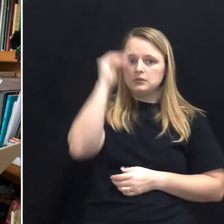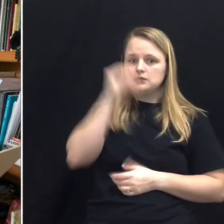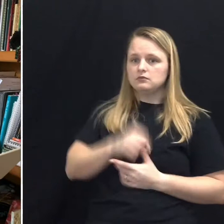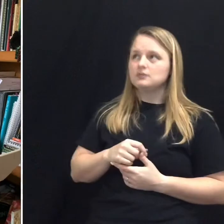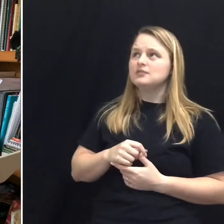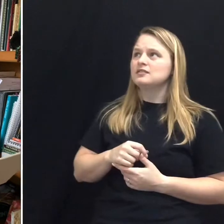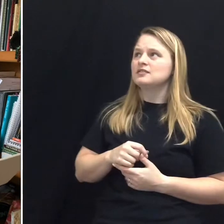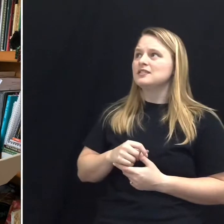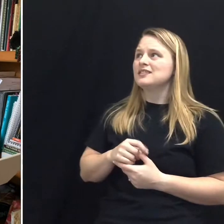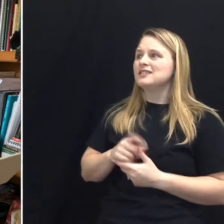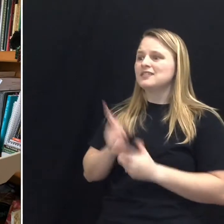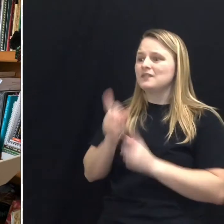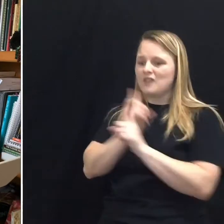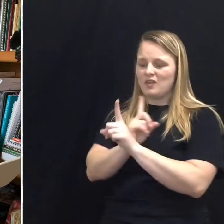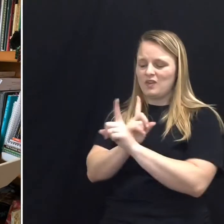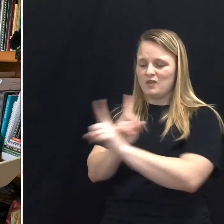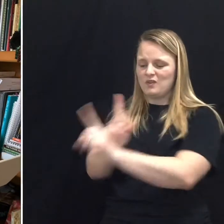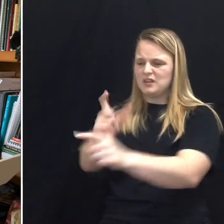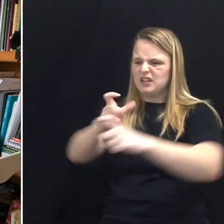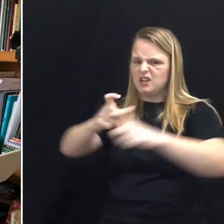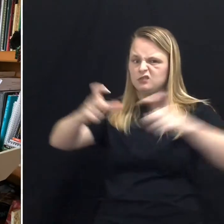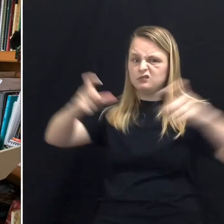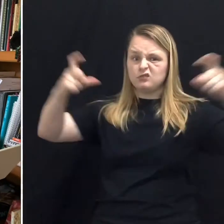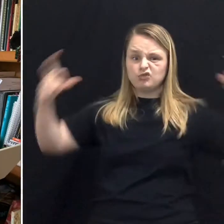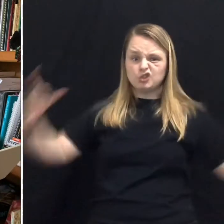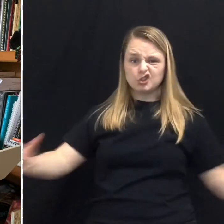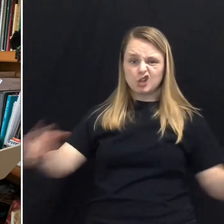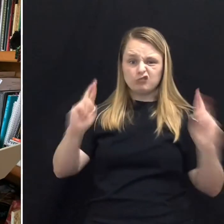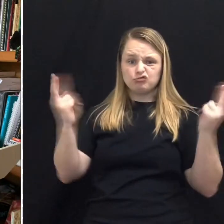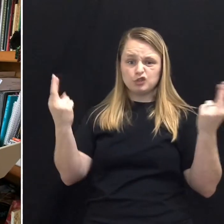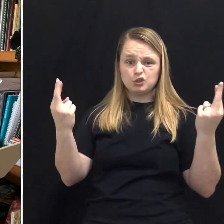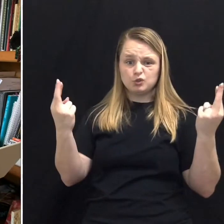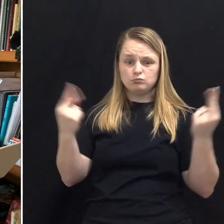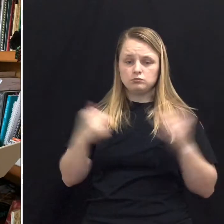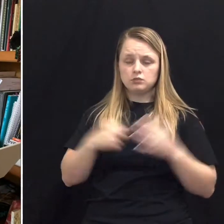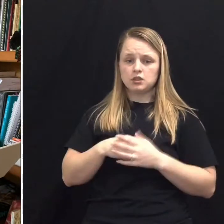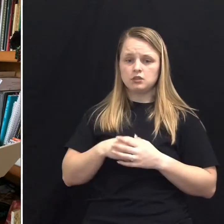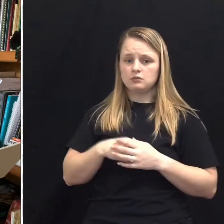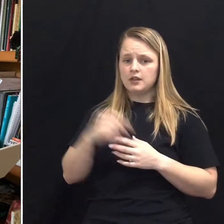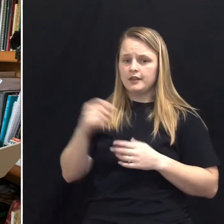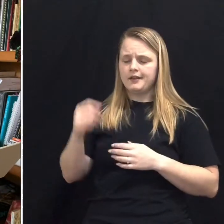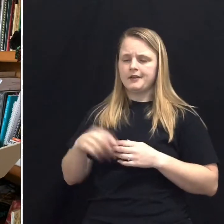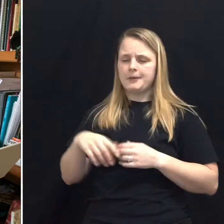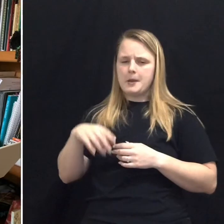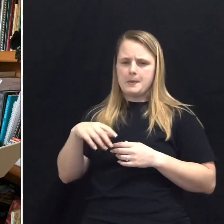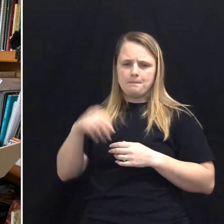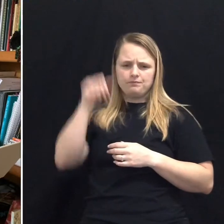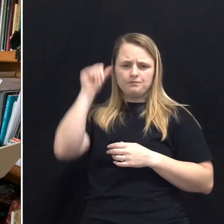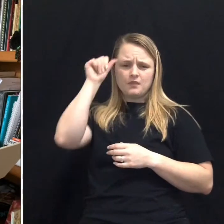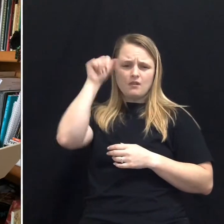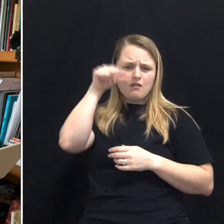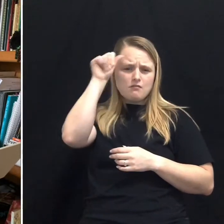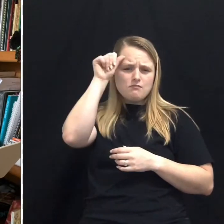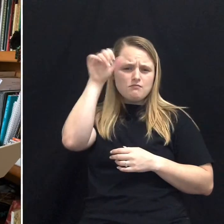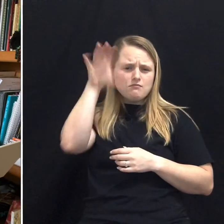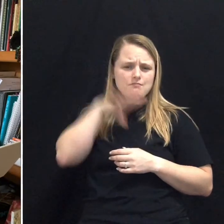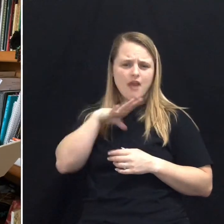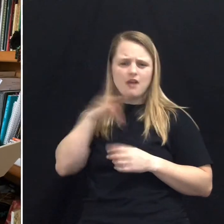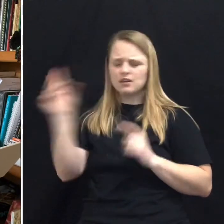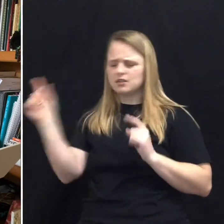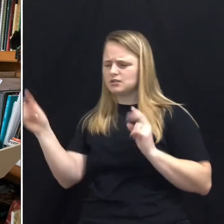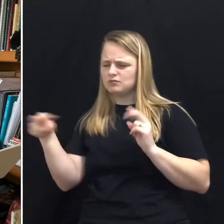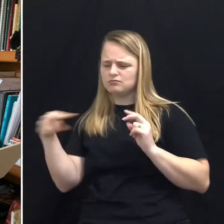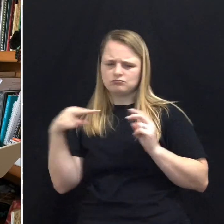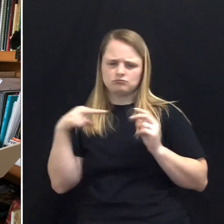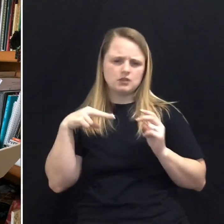Alan followed Gasazi into a large room. When the magician turned around, Alan quickly apologized for letting Fritz into the garden.